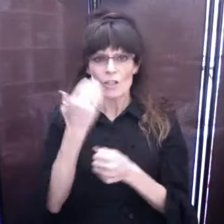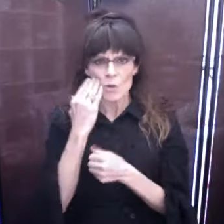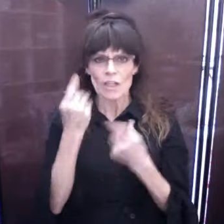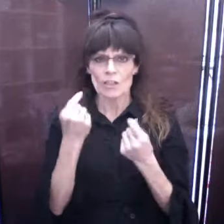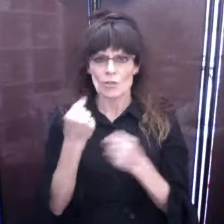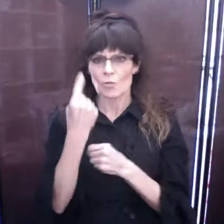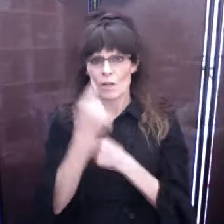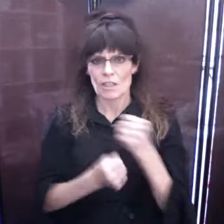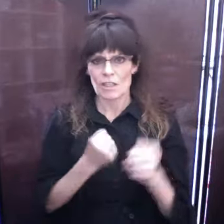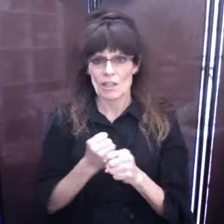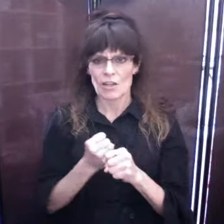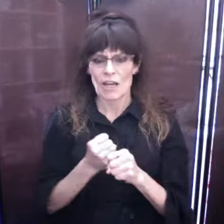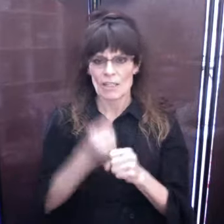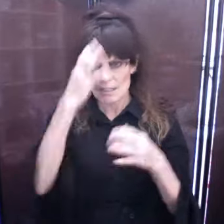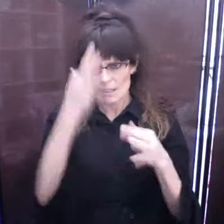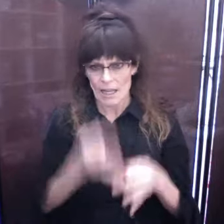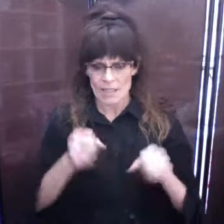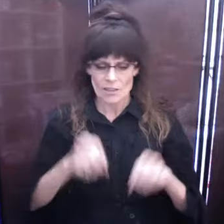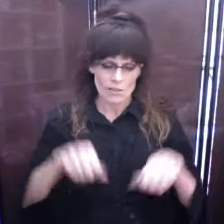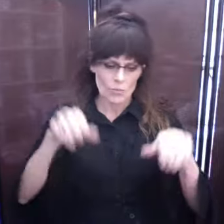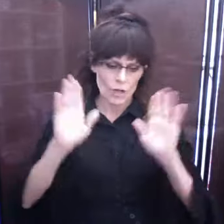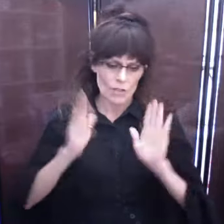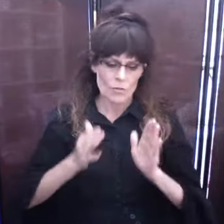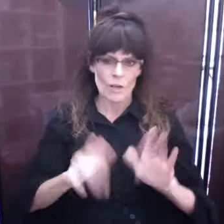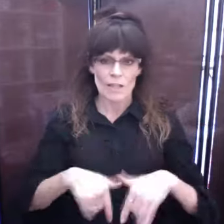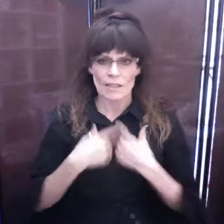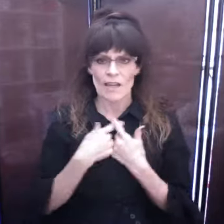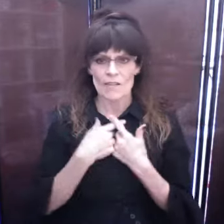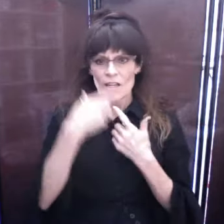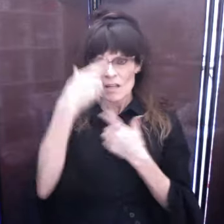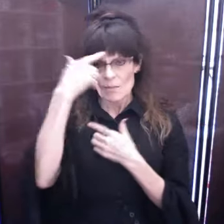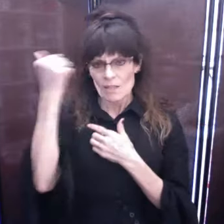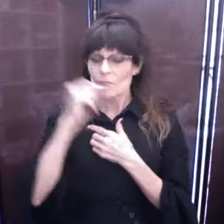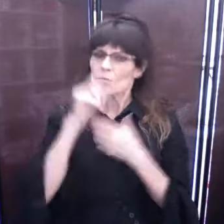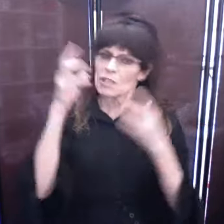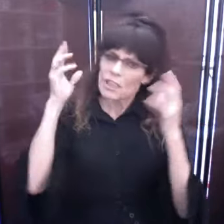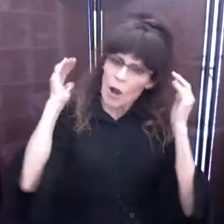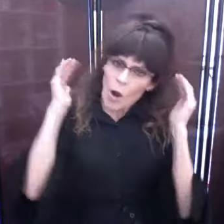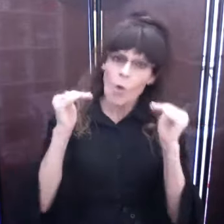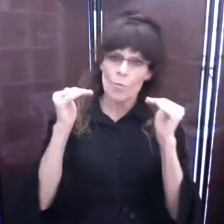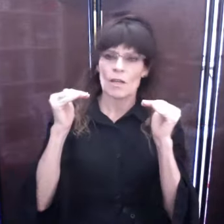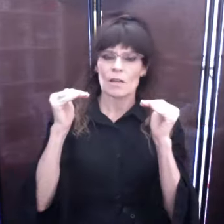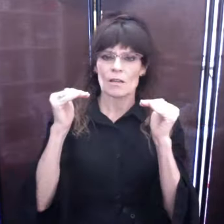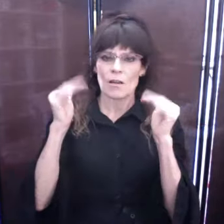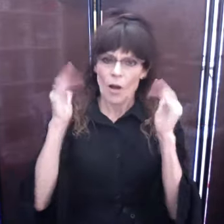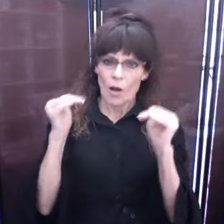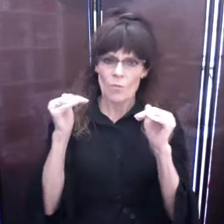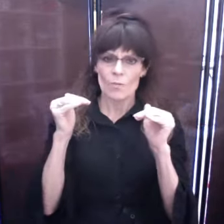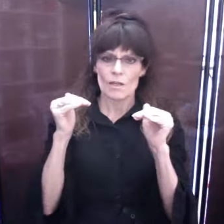to give myself over to this way of life because I was really hoping, and the kicker was I was hoping to be unrecognizable. I didn't want